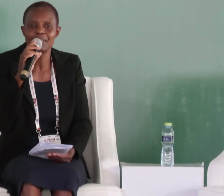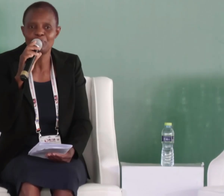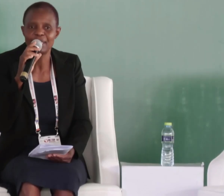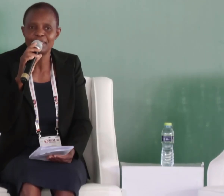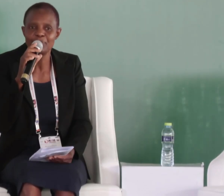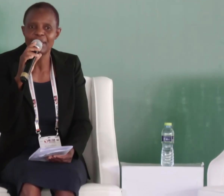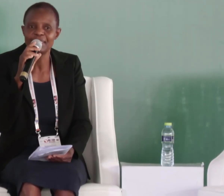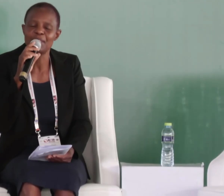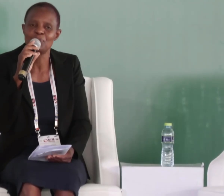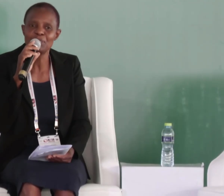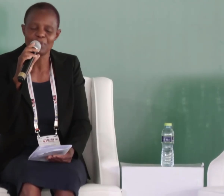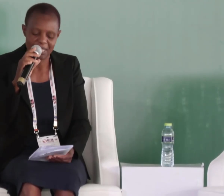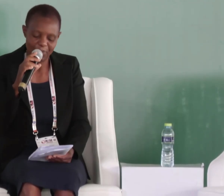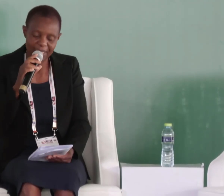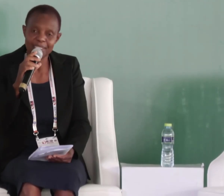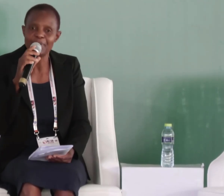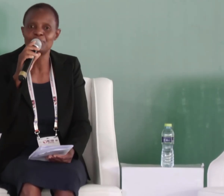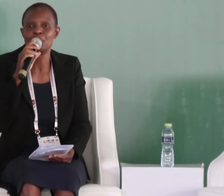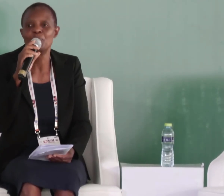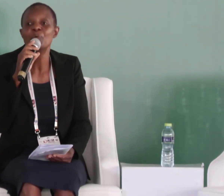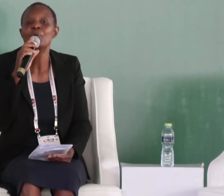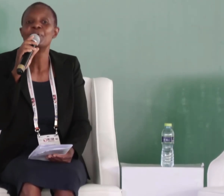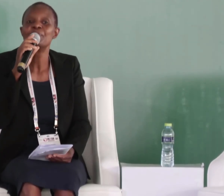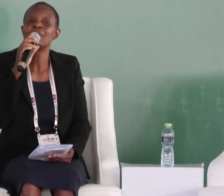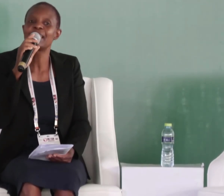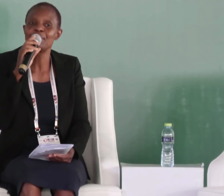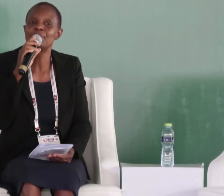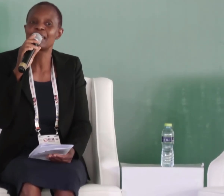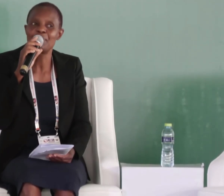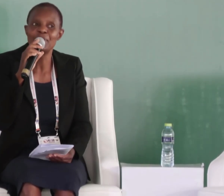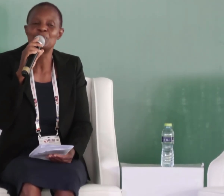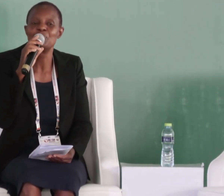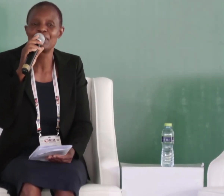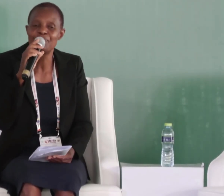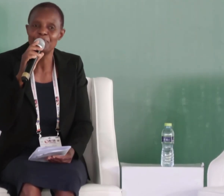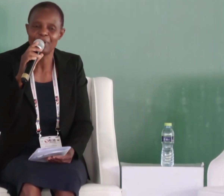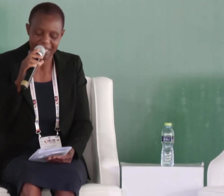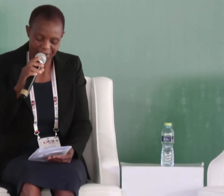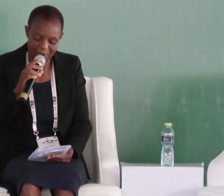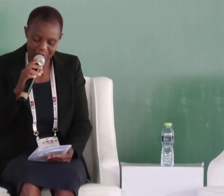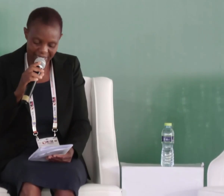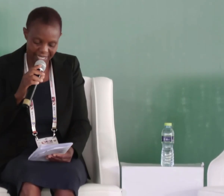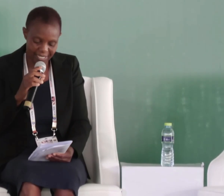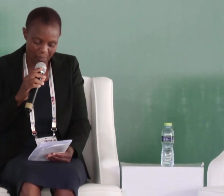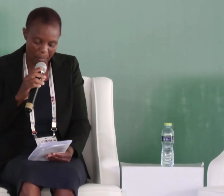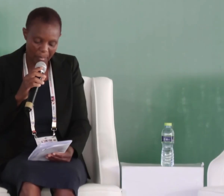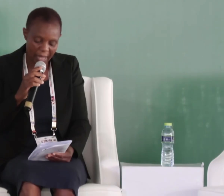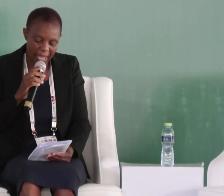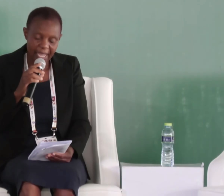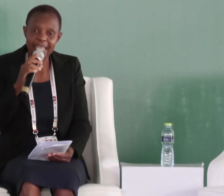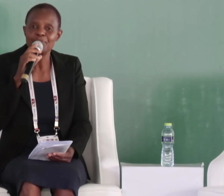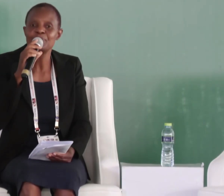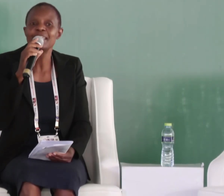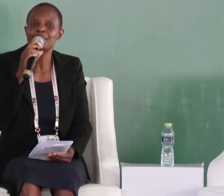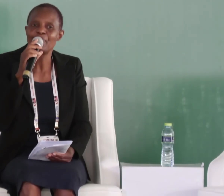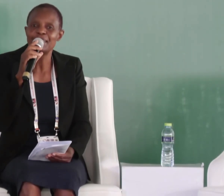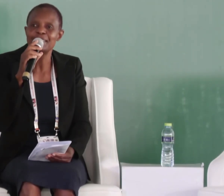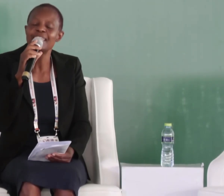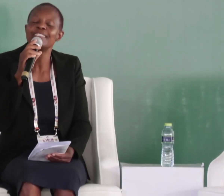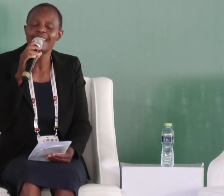100 participants, and those were the participants who kept coming to refill at the pharmacies. And